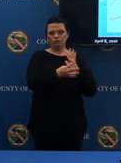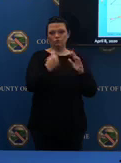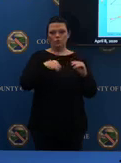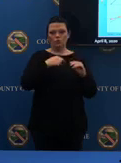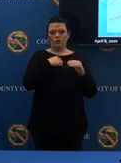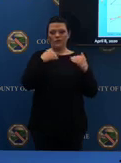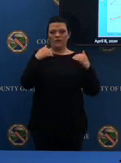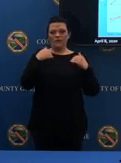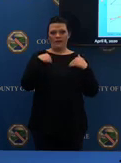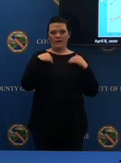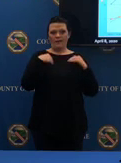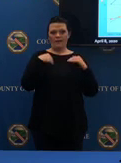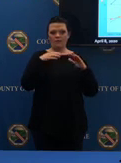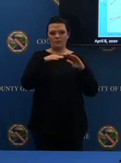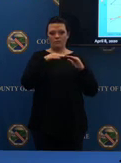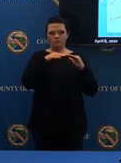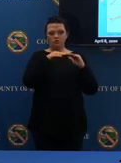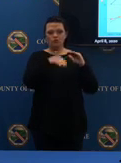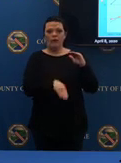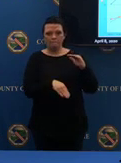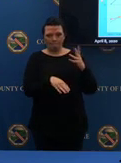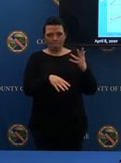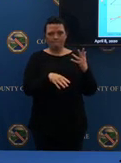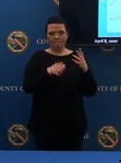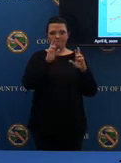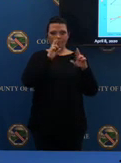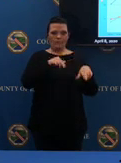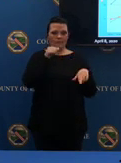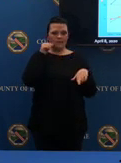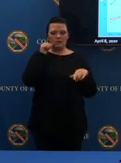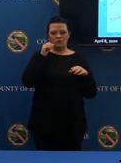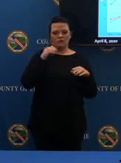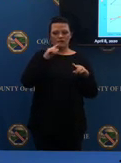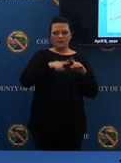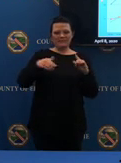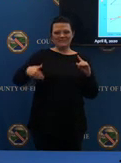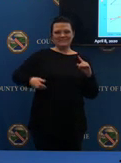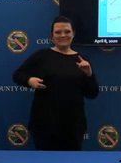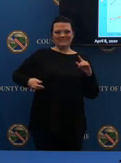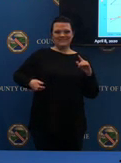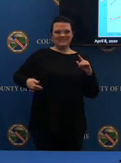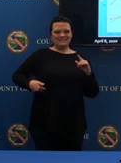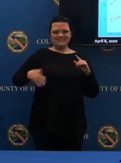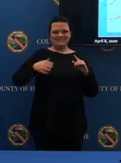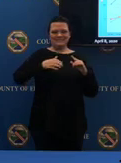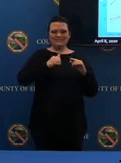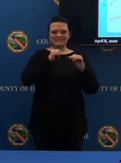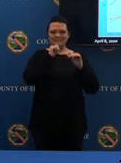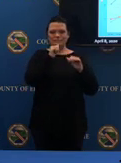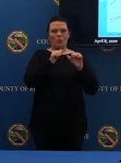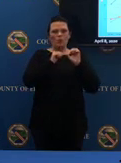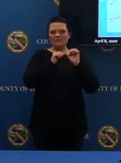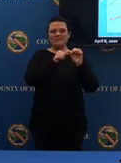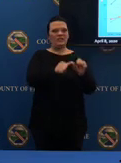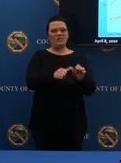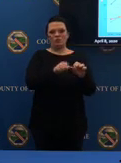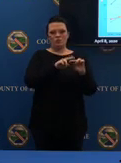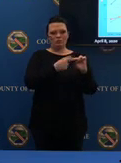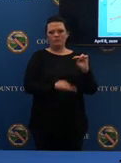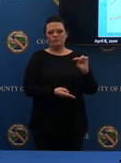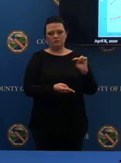that we reported yesterday, but we were not necessarily feeling that that drop was going to continue, and today's numbers confirm